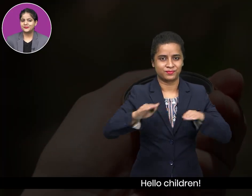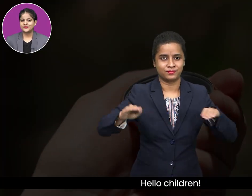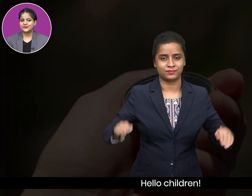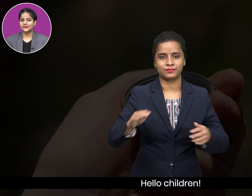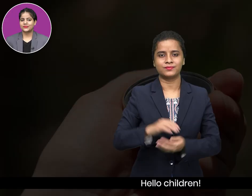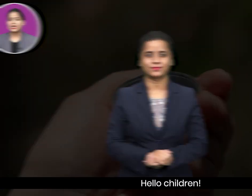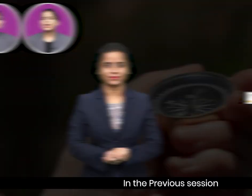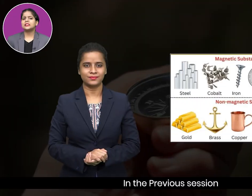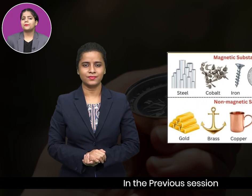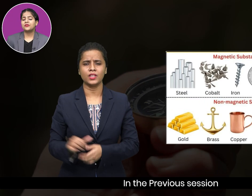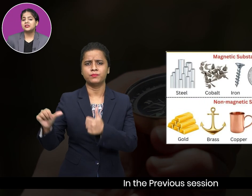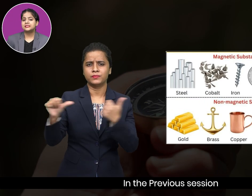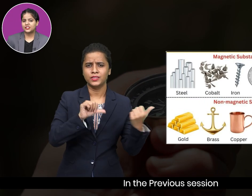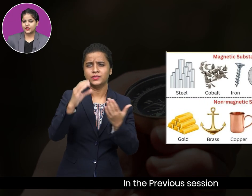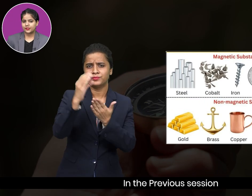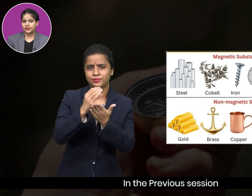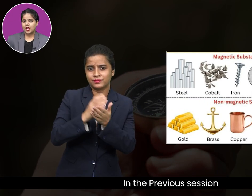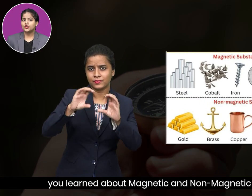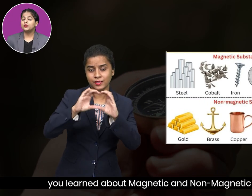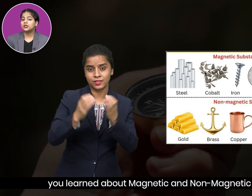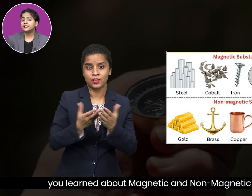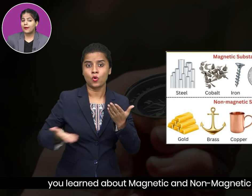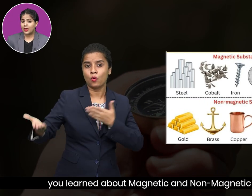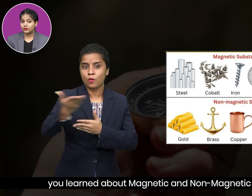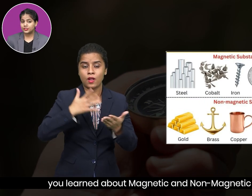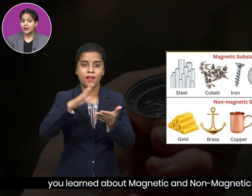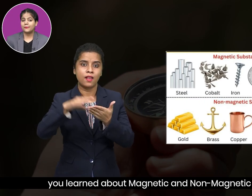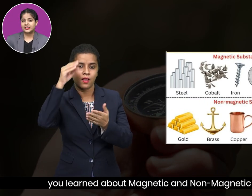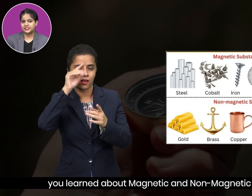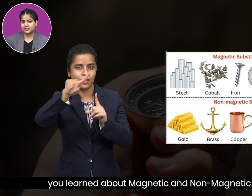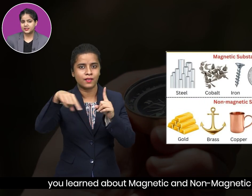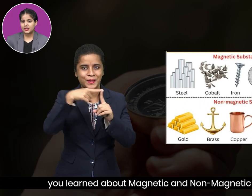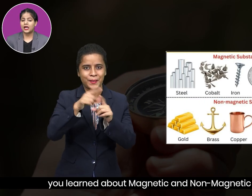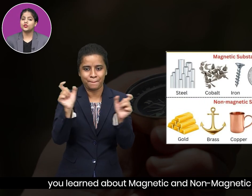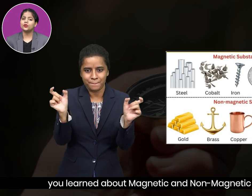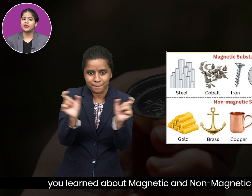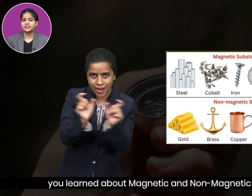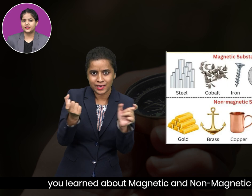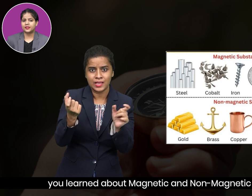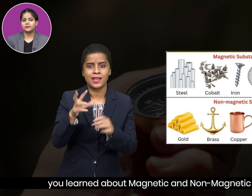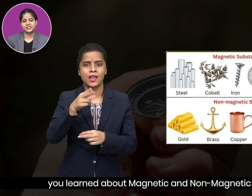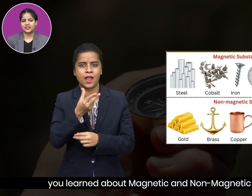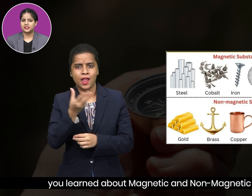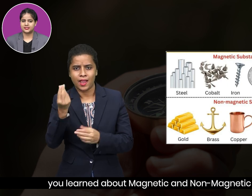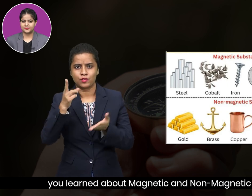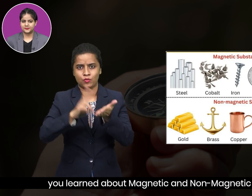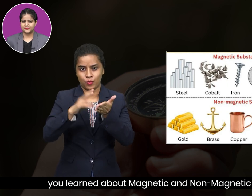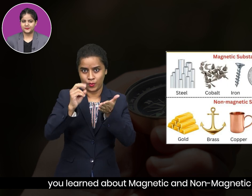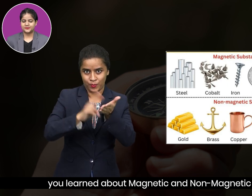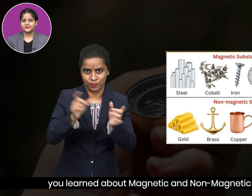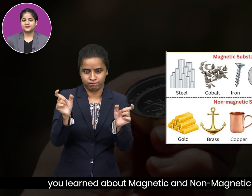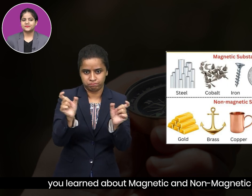children. In the previous session, you learned about magnetic and non-magnetic materials.